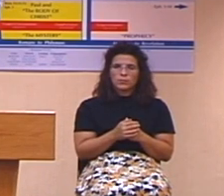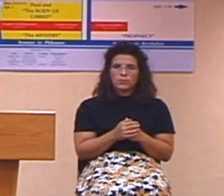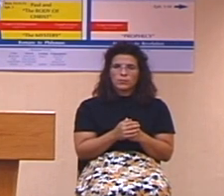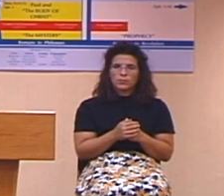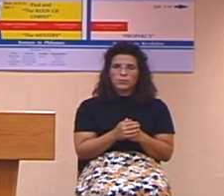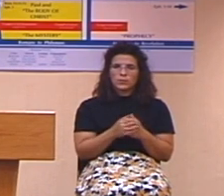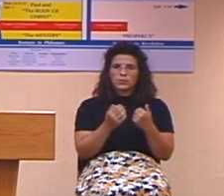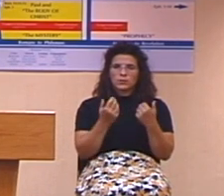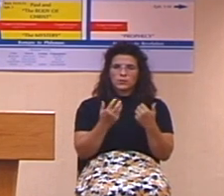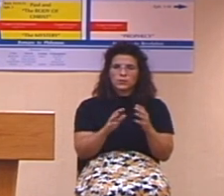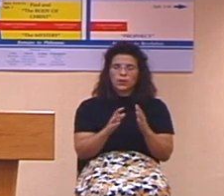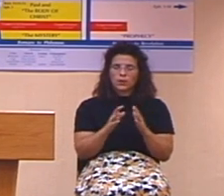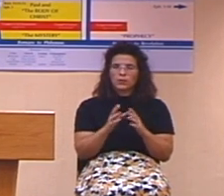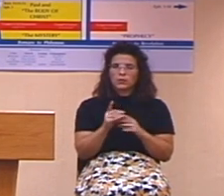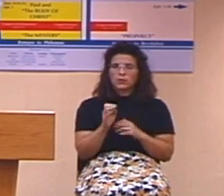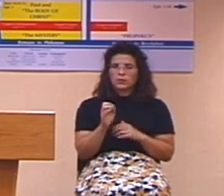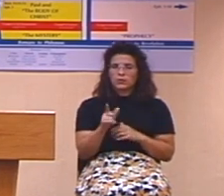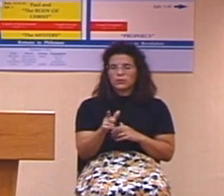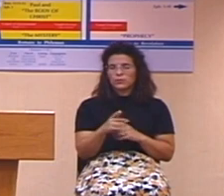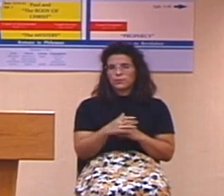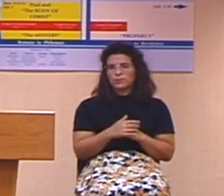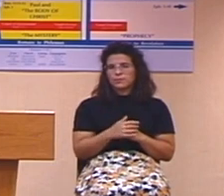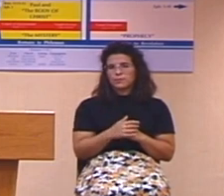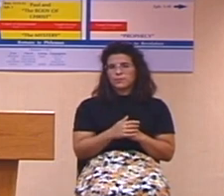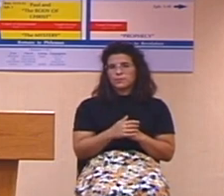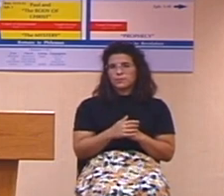It is a done deal.